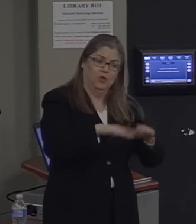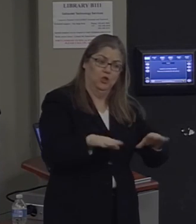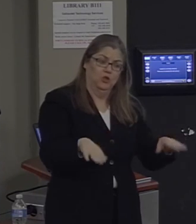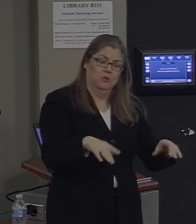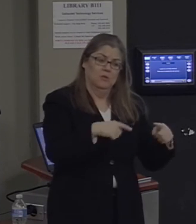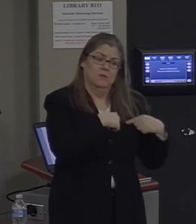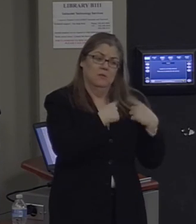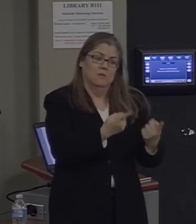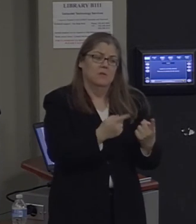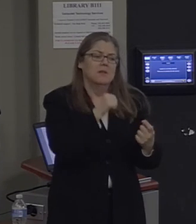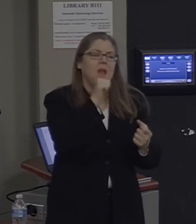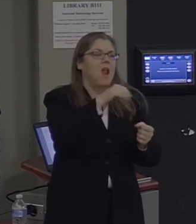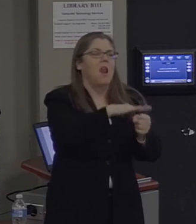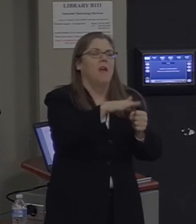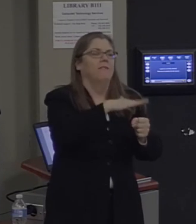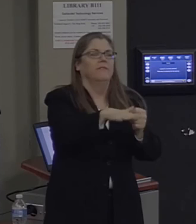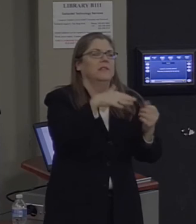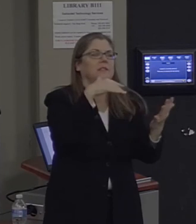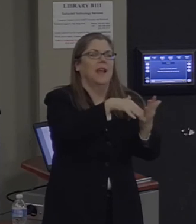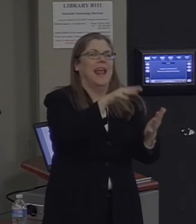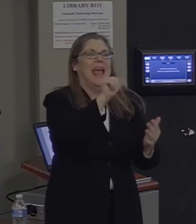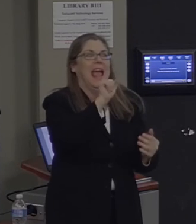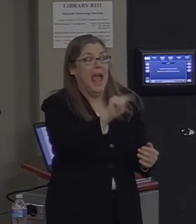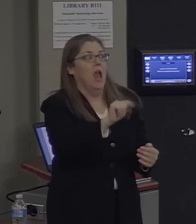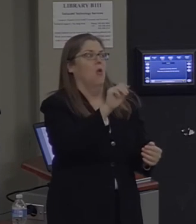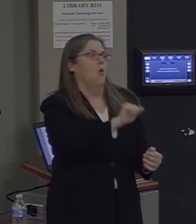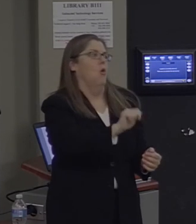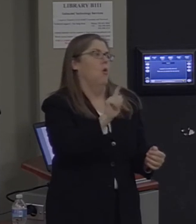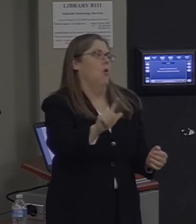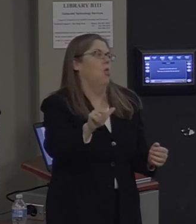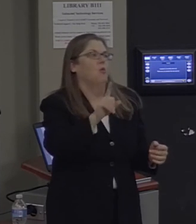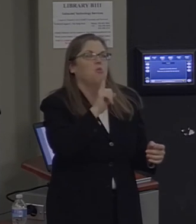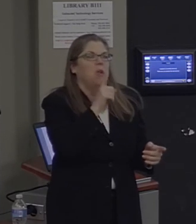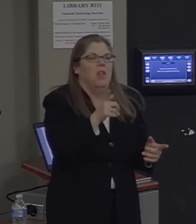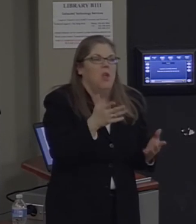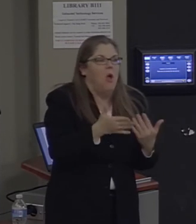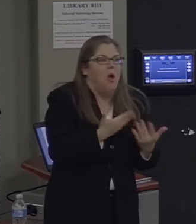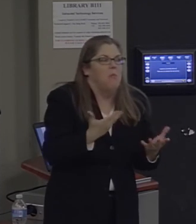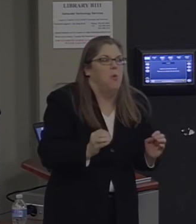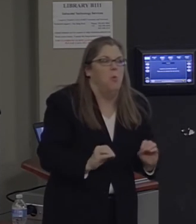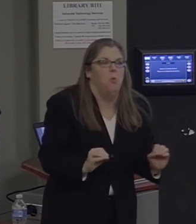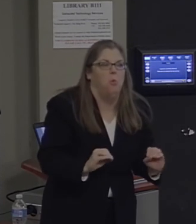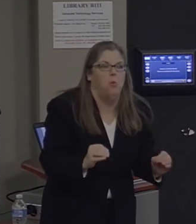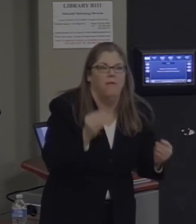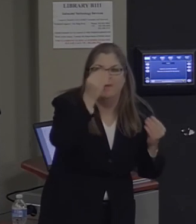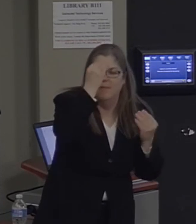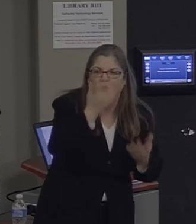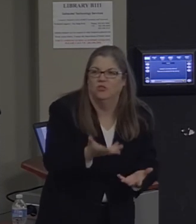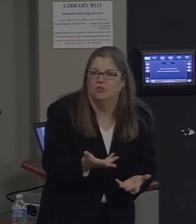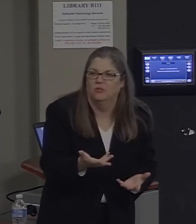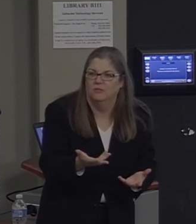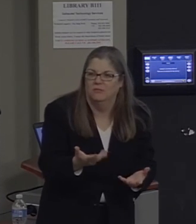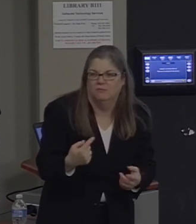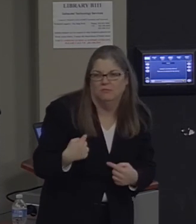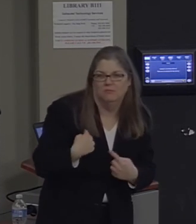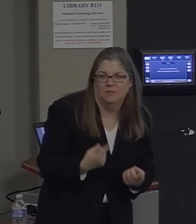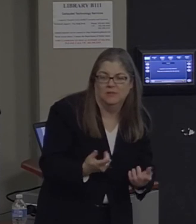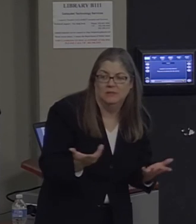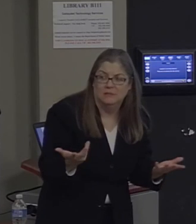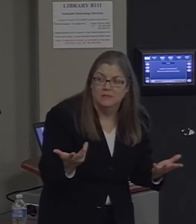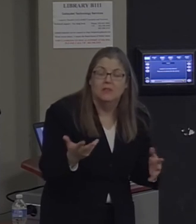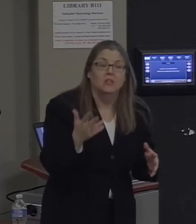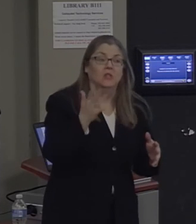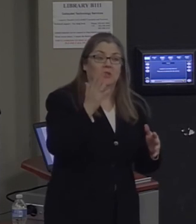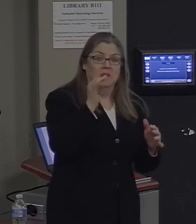not very adequately studied at all. I mean, barely no information. Whether or not it